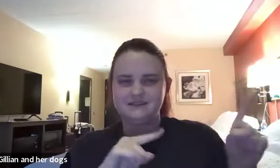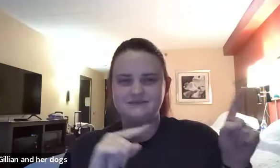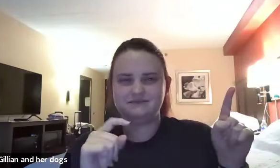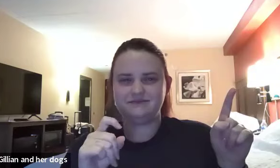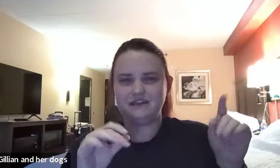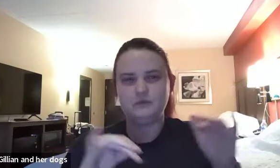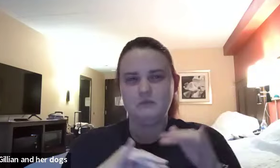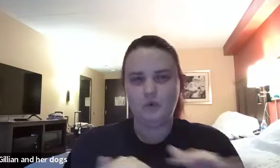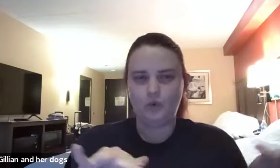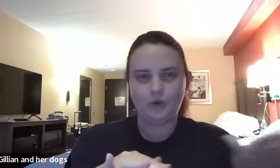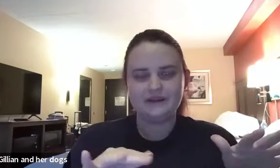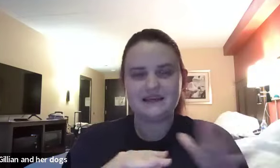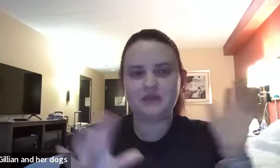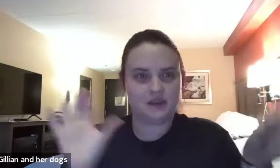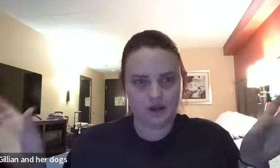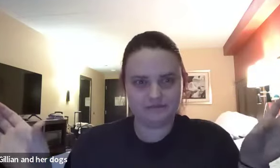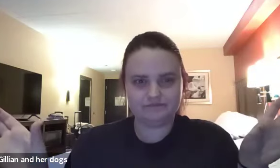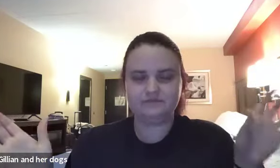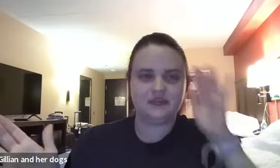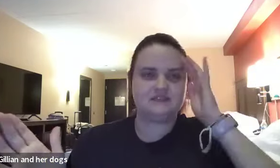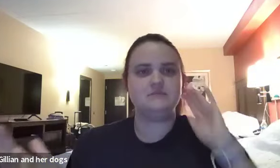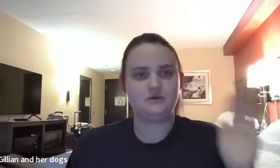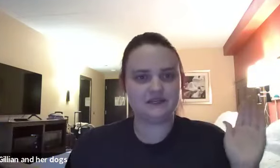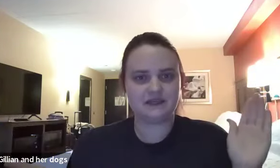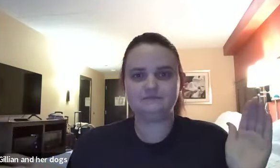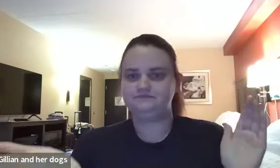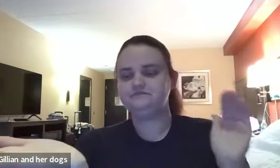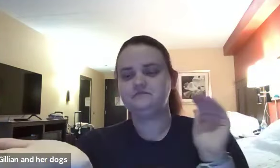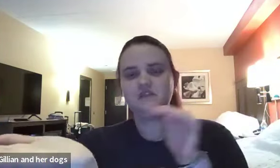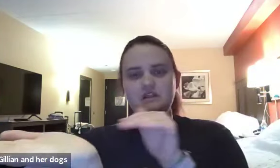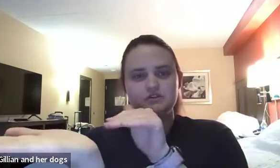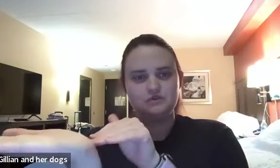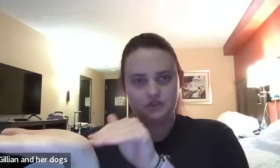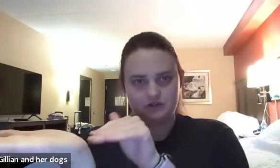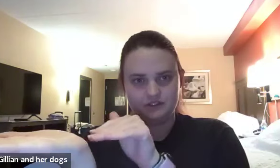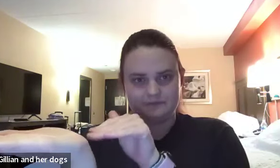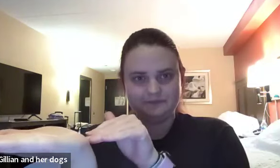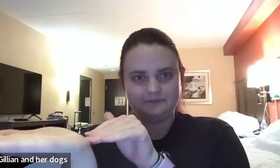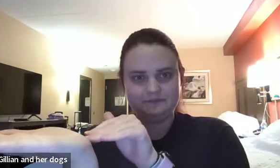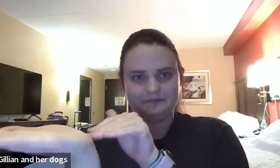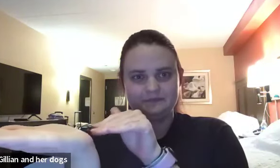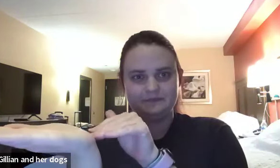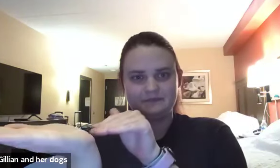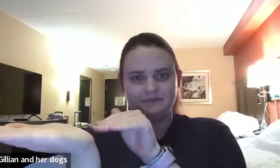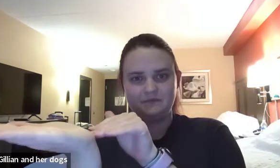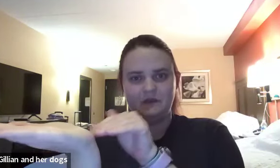it's a little bit more, it's not black and white, I guess is a better way to say it. So doctor.